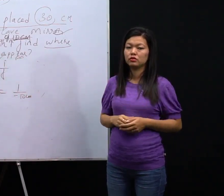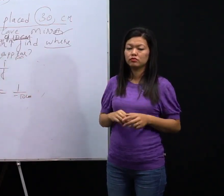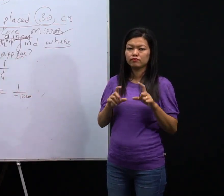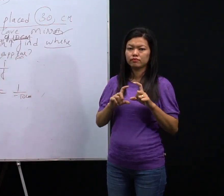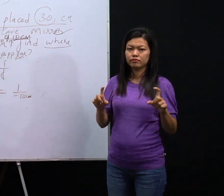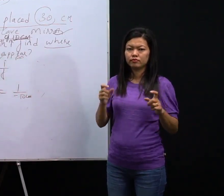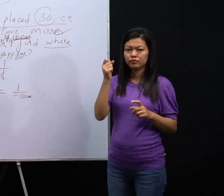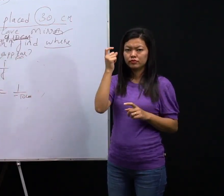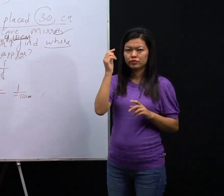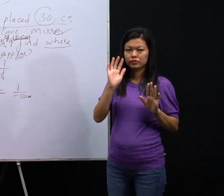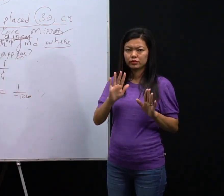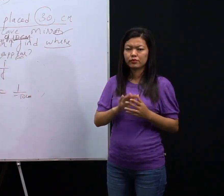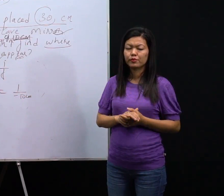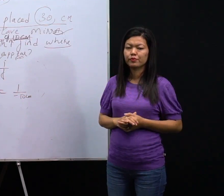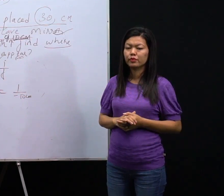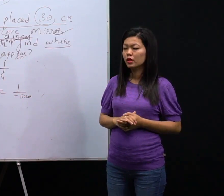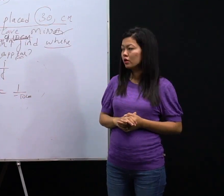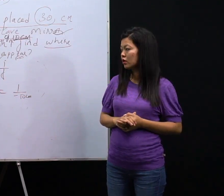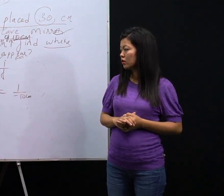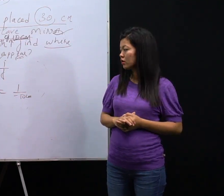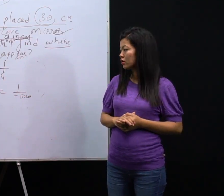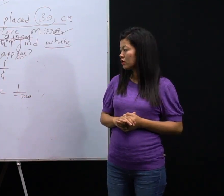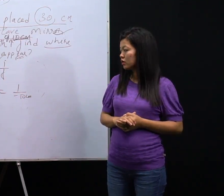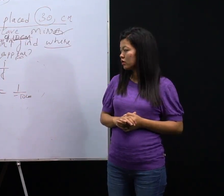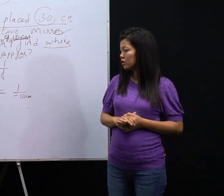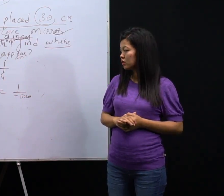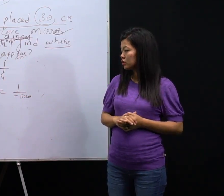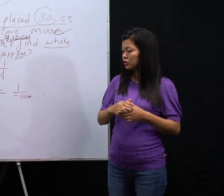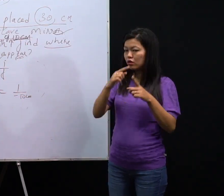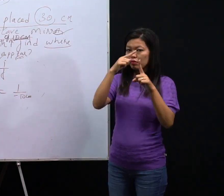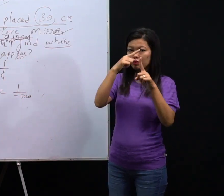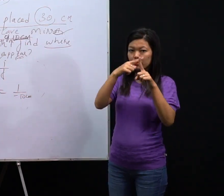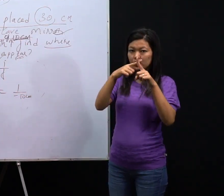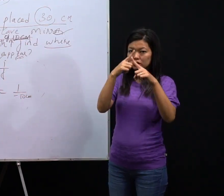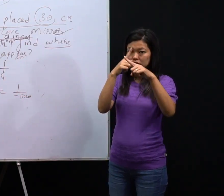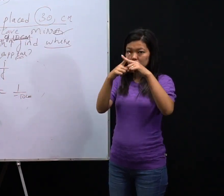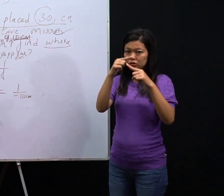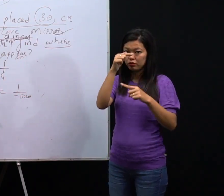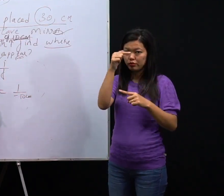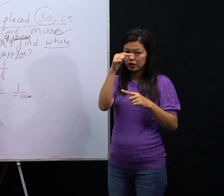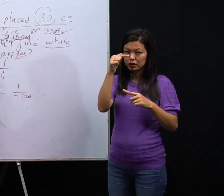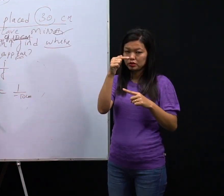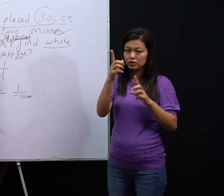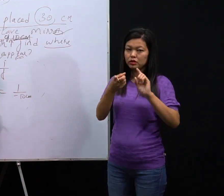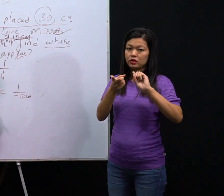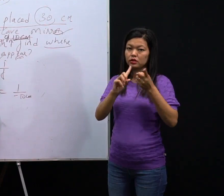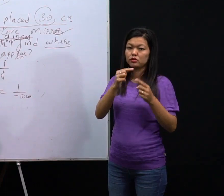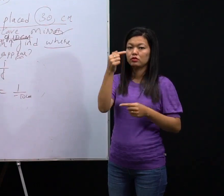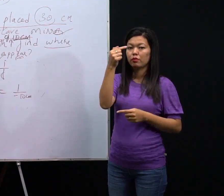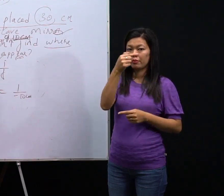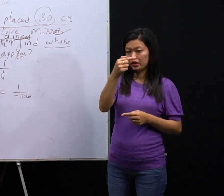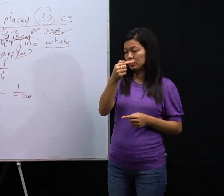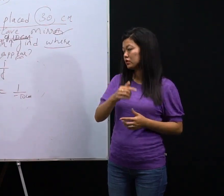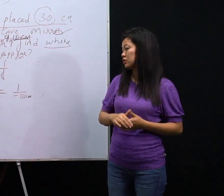Clear? So students, from here, plus into minus, it becomes minus, right? So we